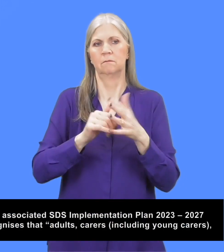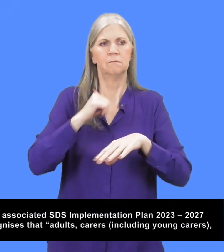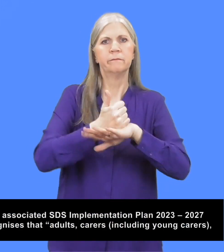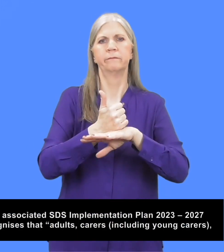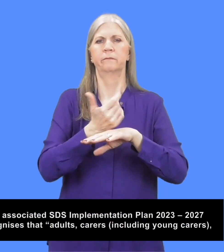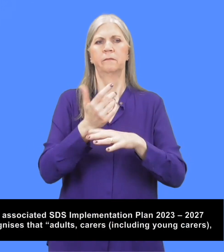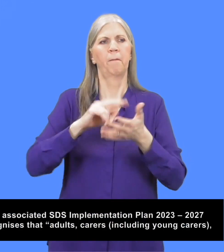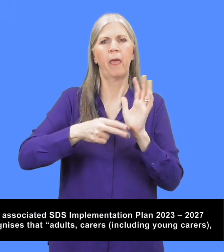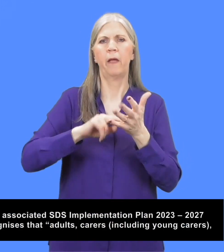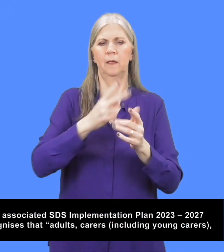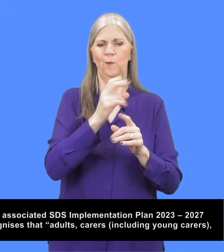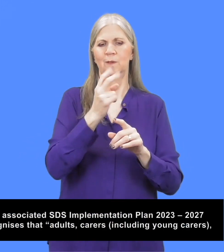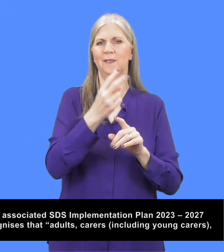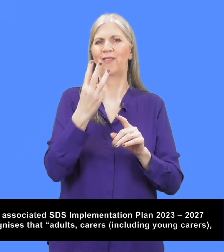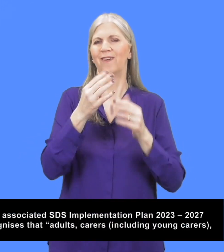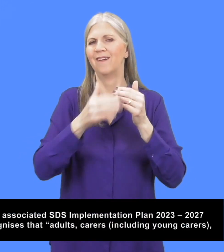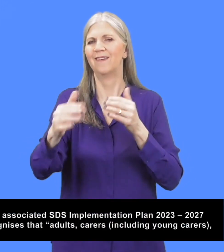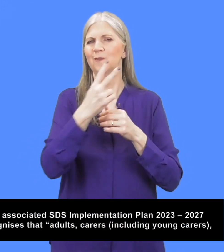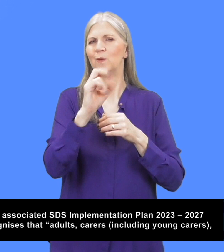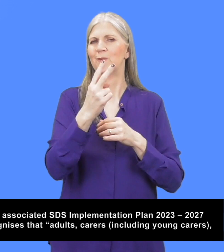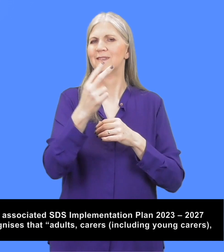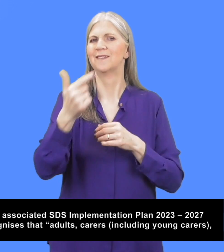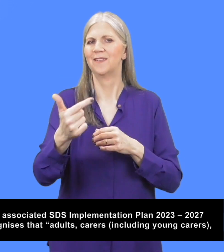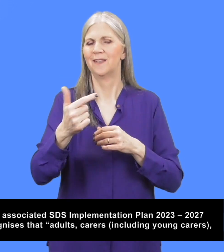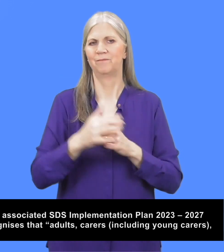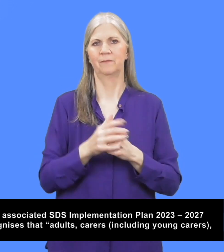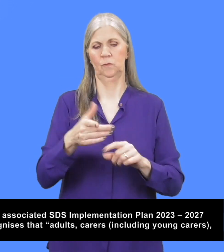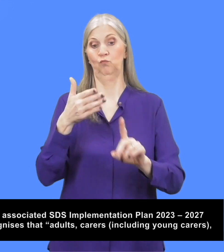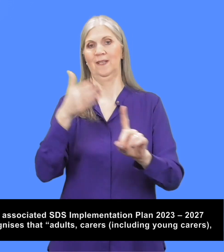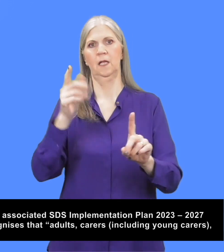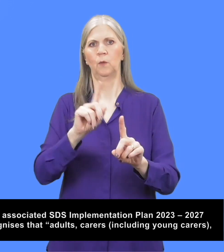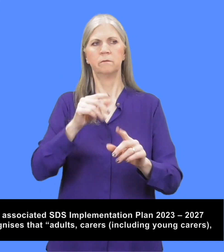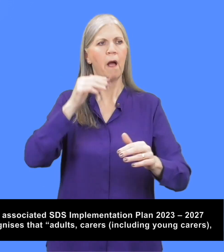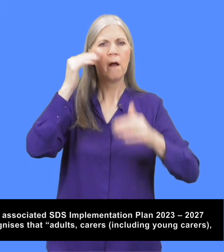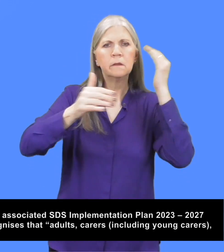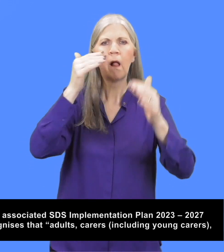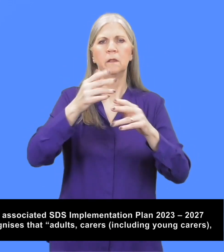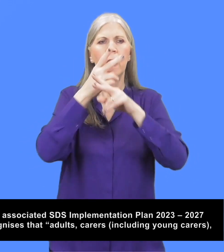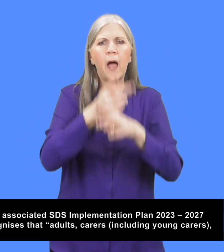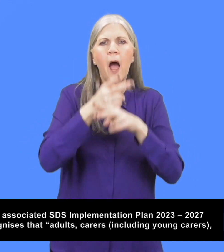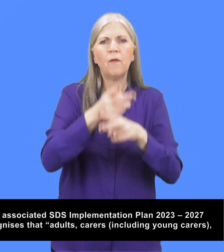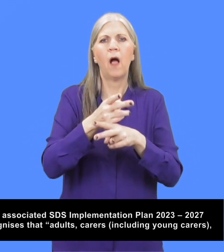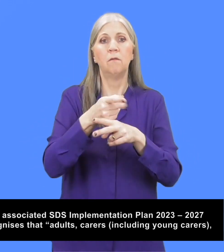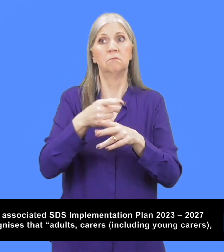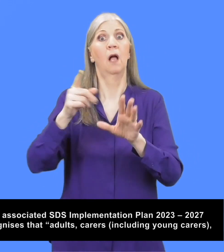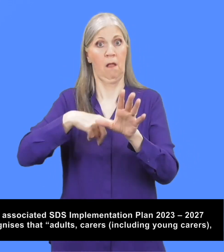Plan 2023 to 2027 recognises that adults, carers, including young